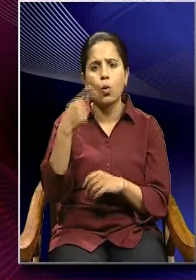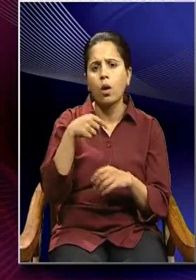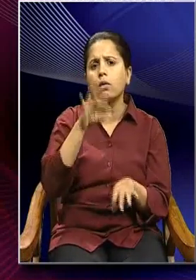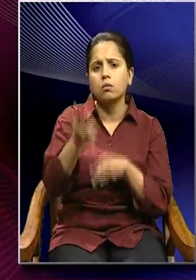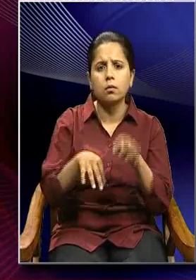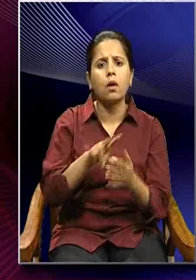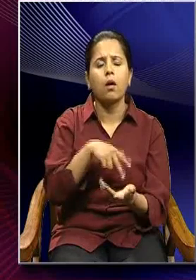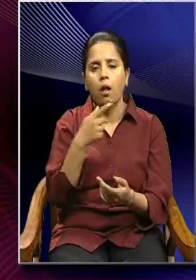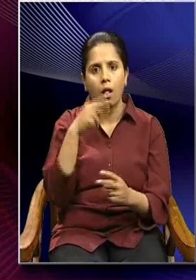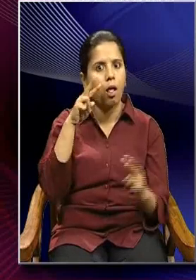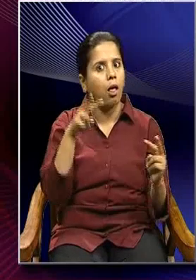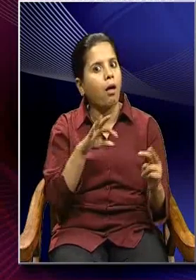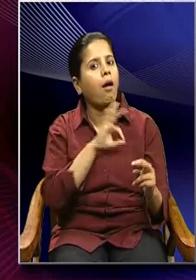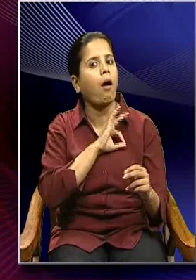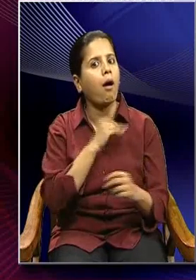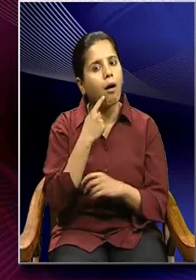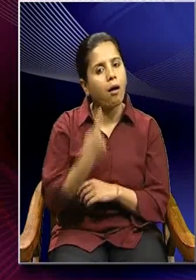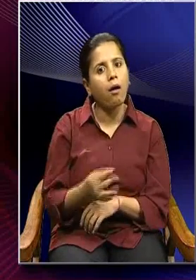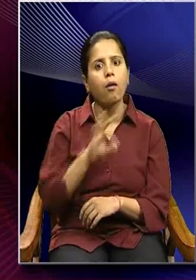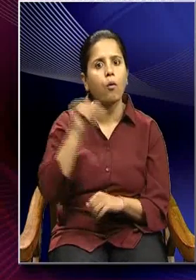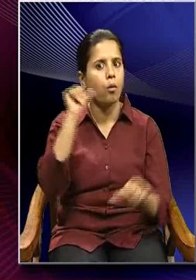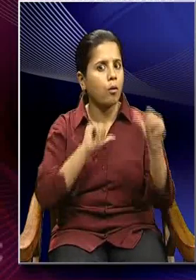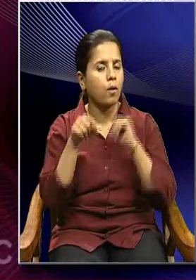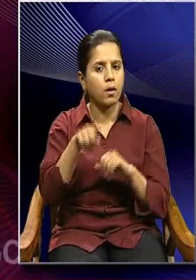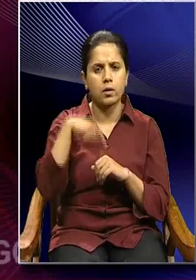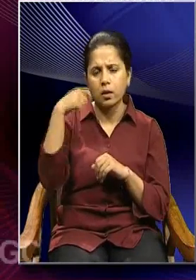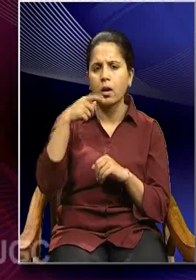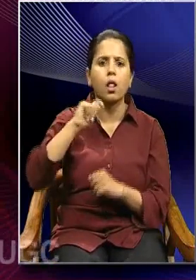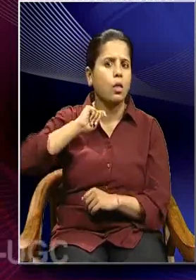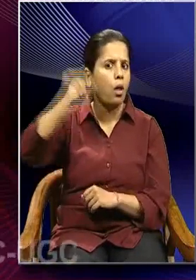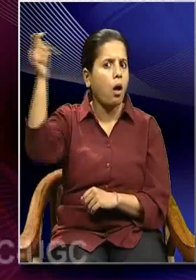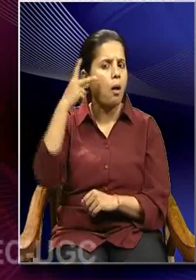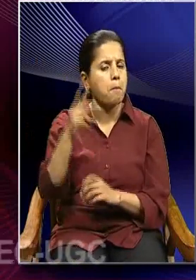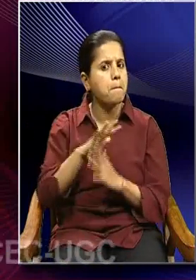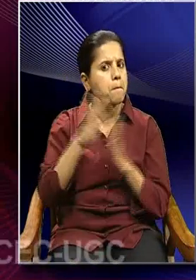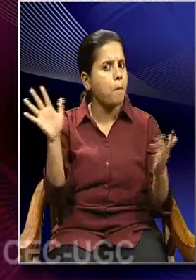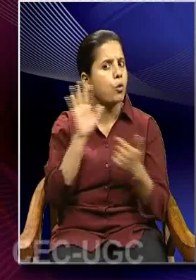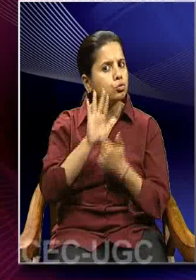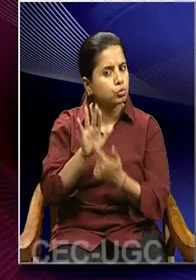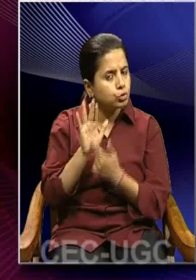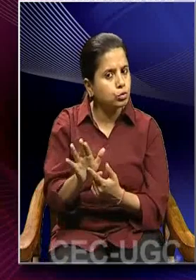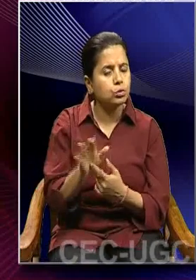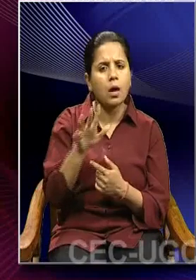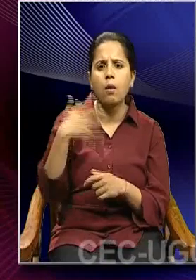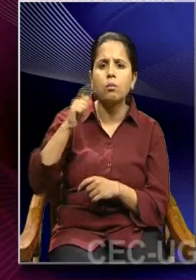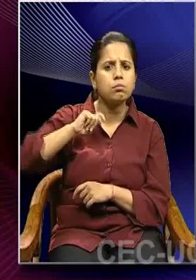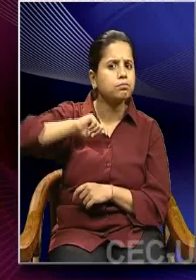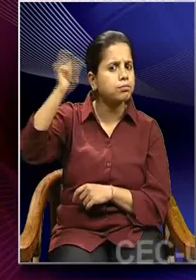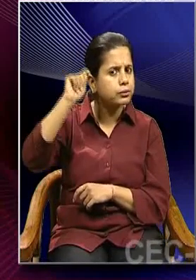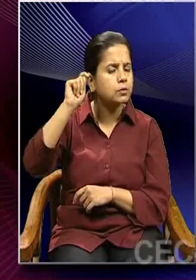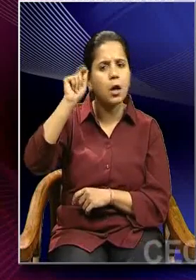film actress. And this film was trying to glorify suicide and how suicide